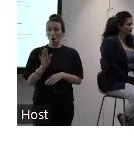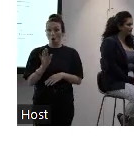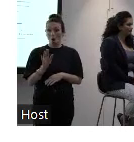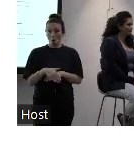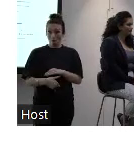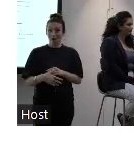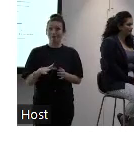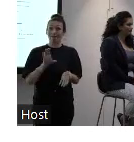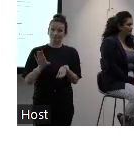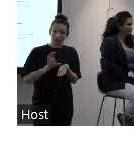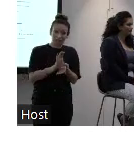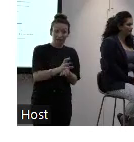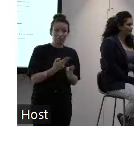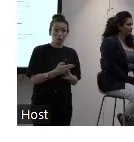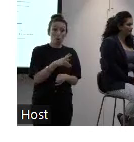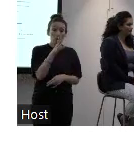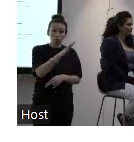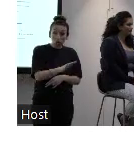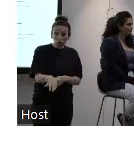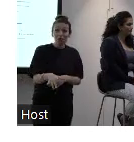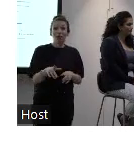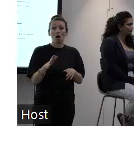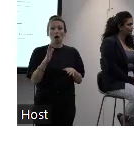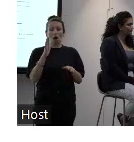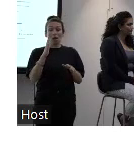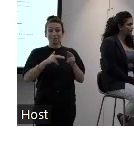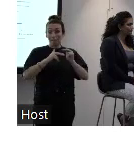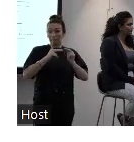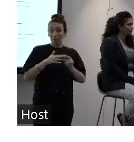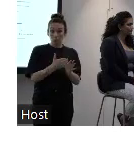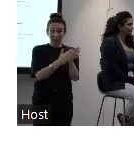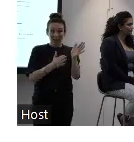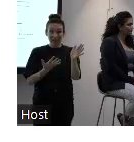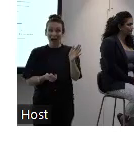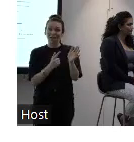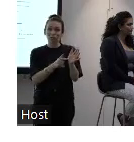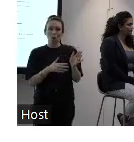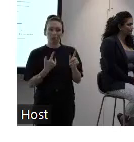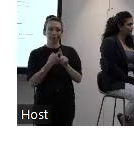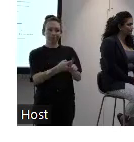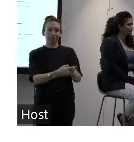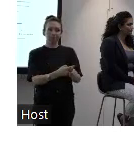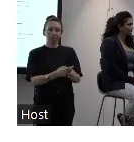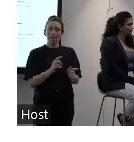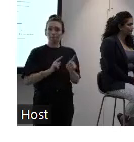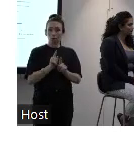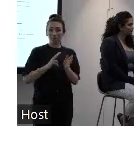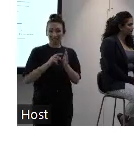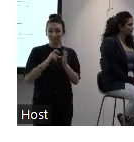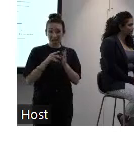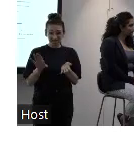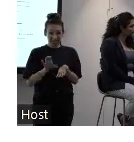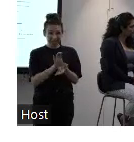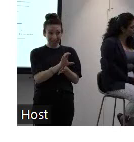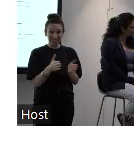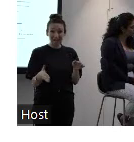funding the NDIS is used for children and young people is developmental delay and autism. So it suggests that there is a really huge need to support these children and families better